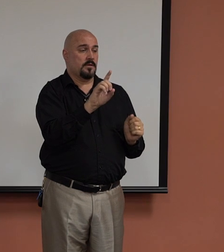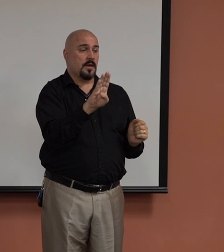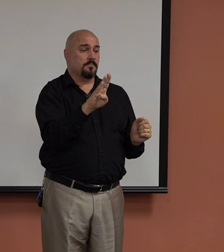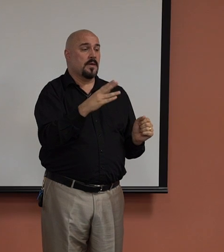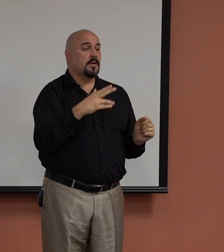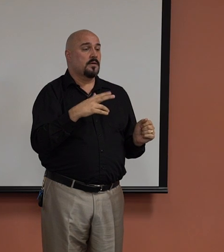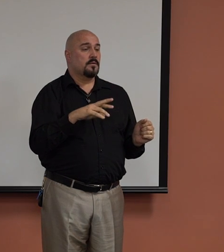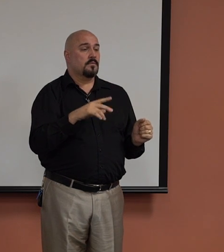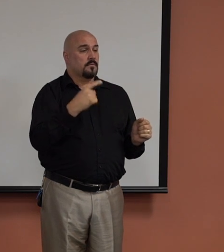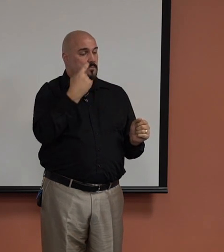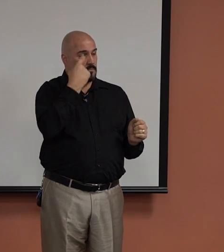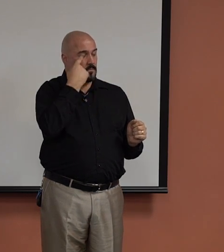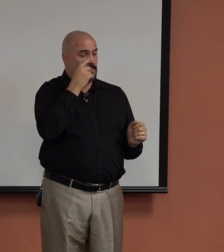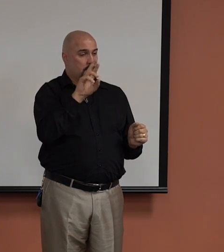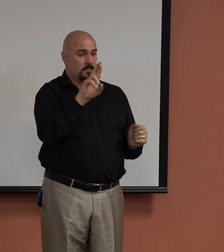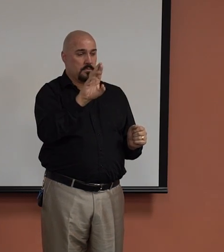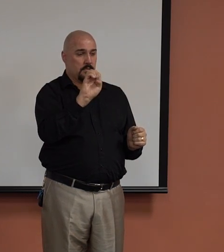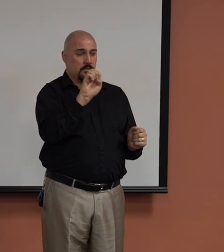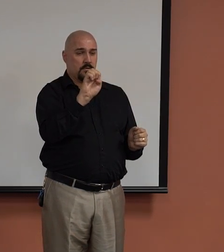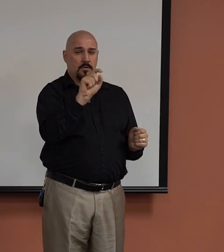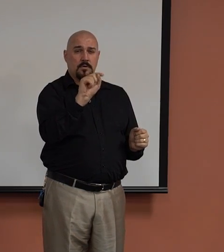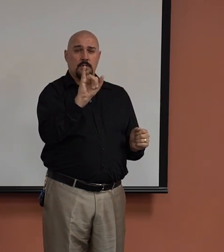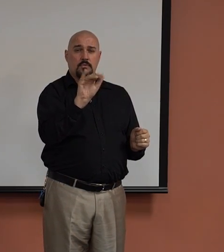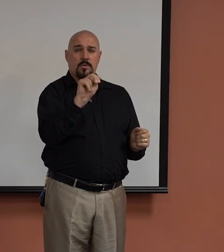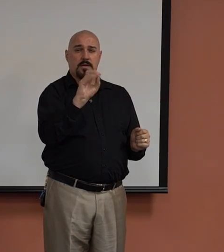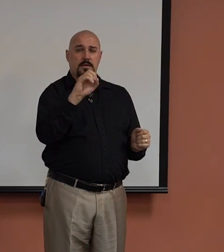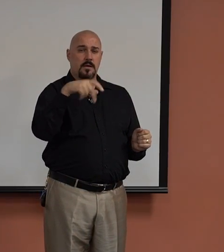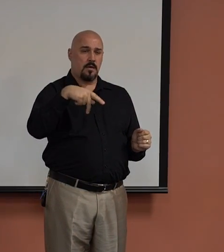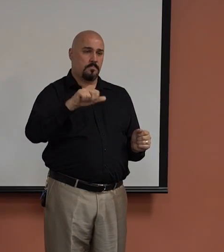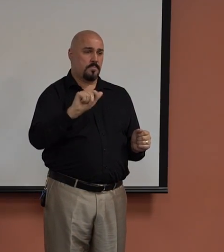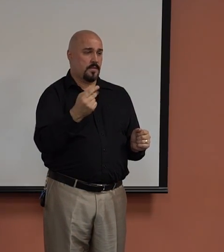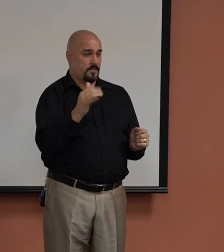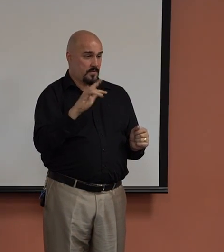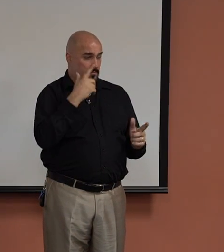that, please let me know and we'll get you set up.